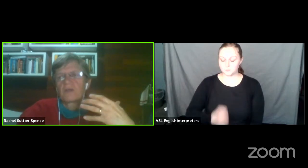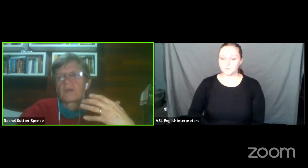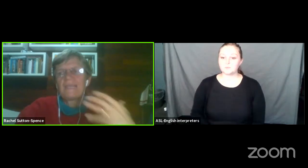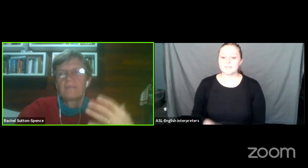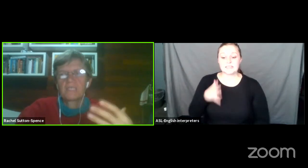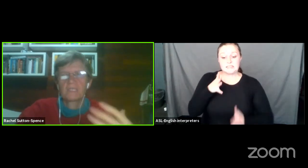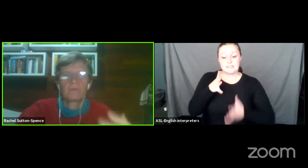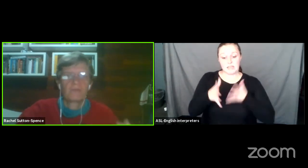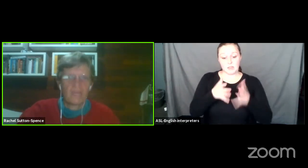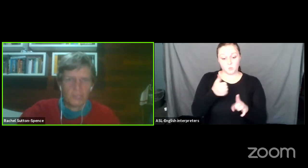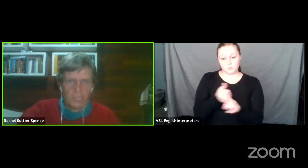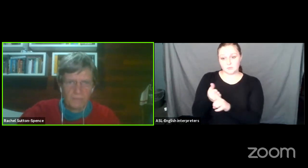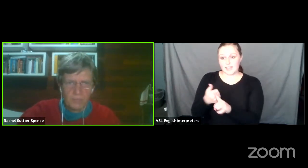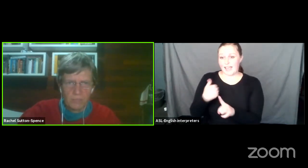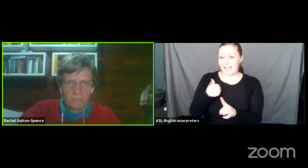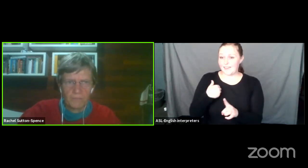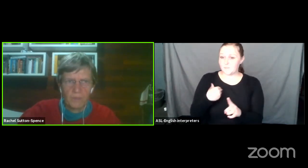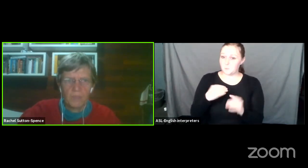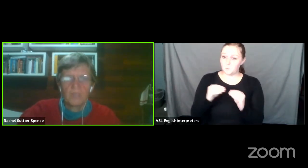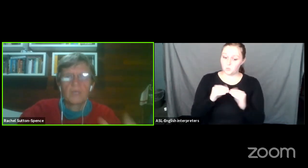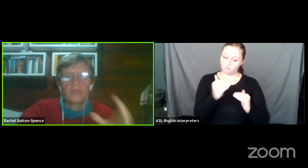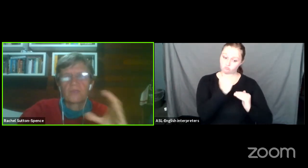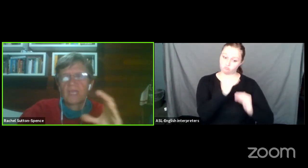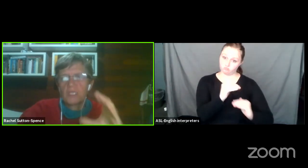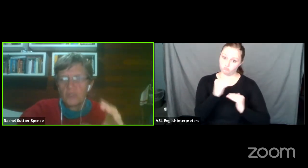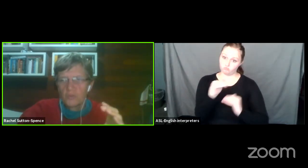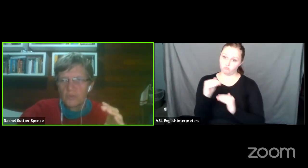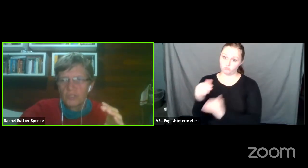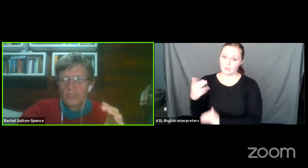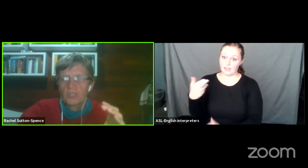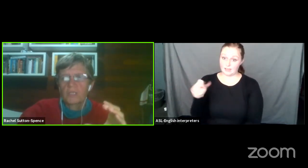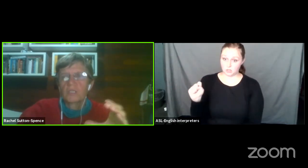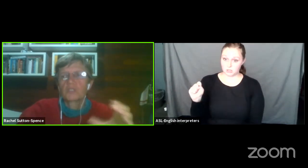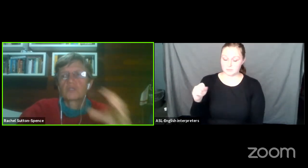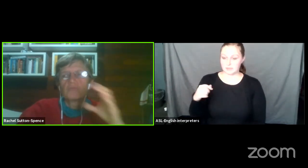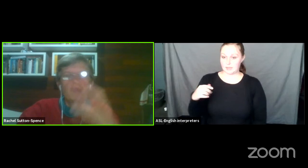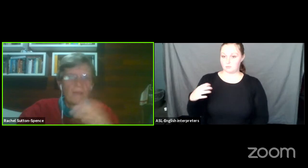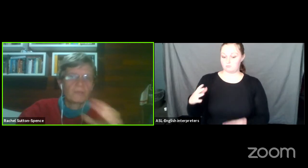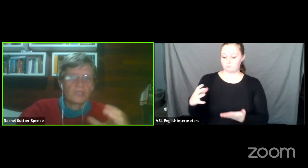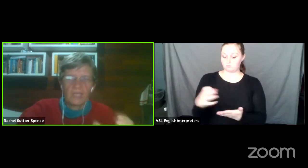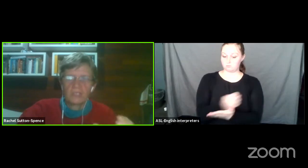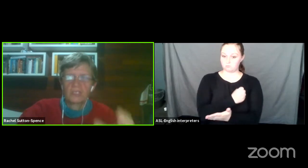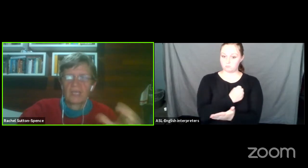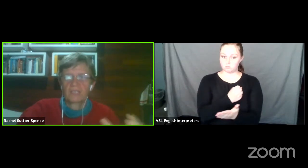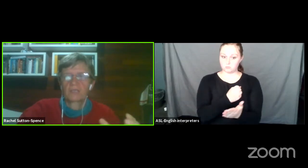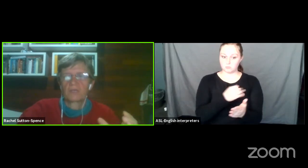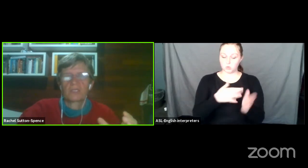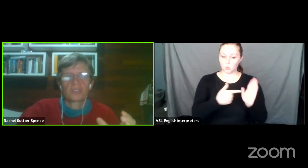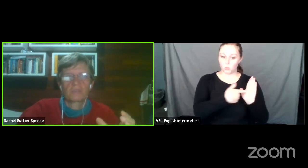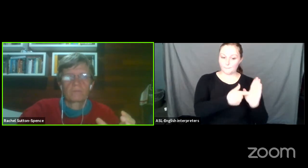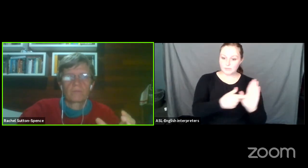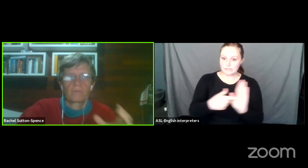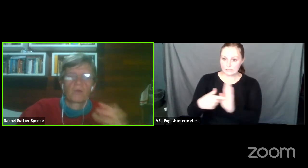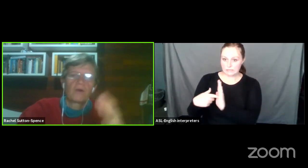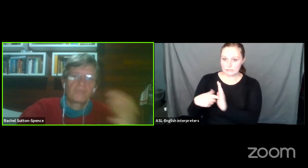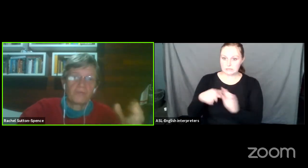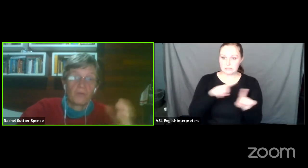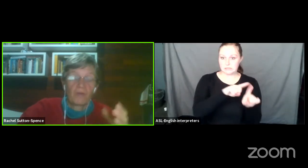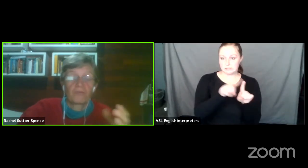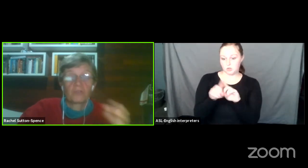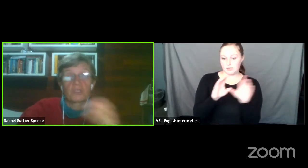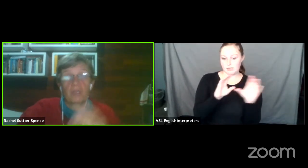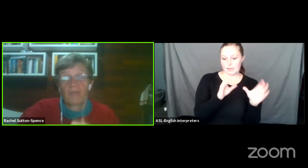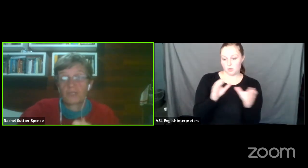have a limited number of handshapes that they use to represent categories of